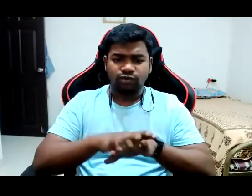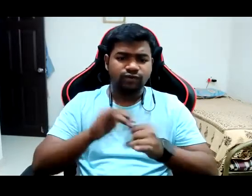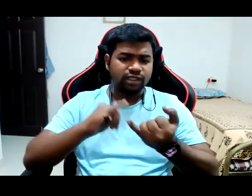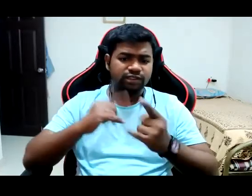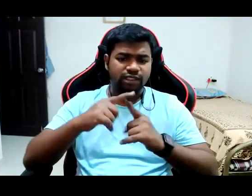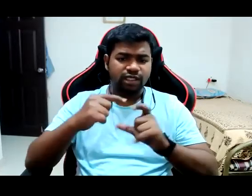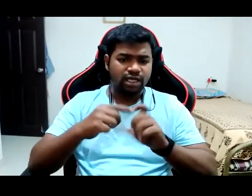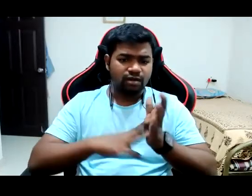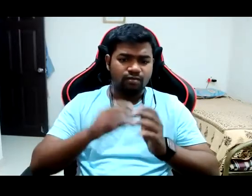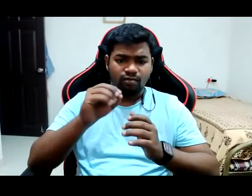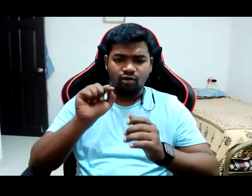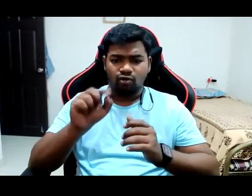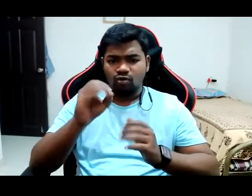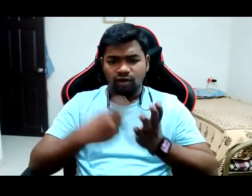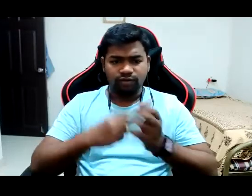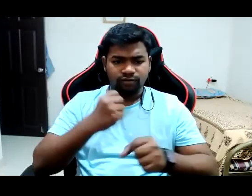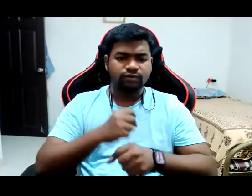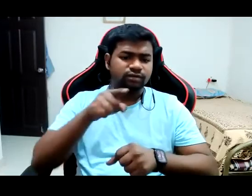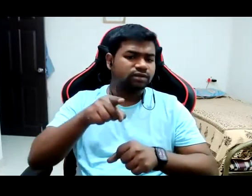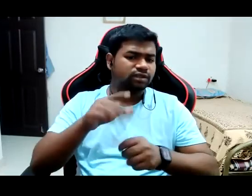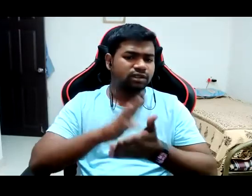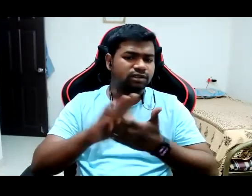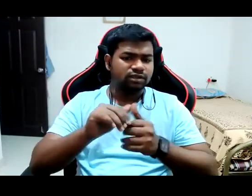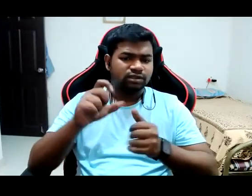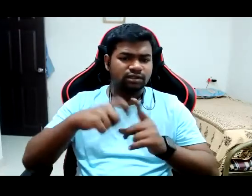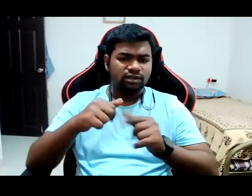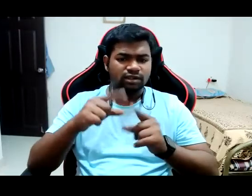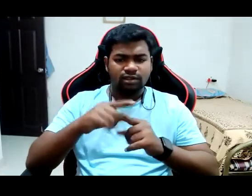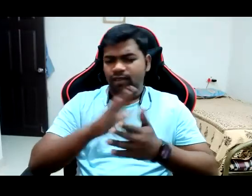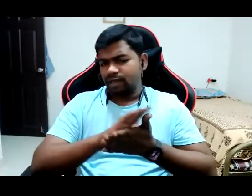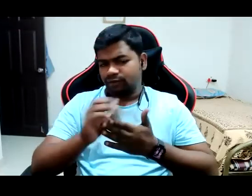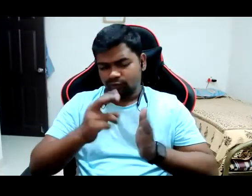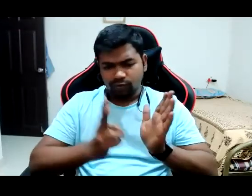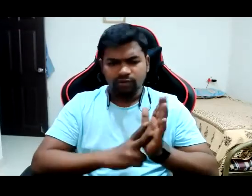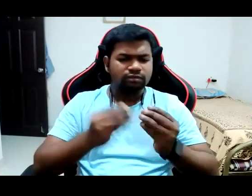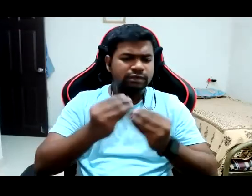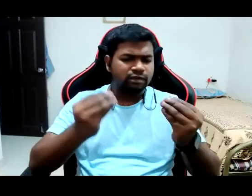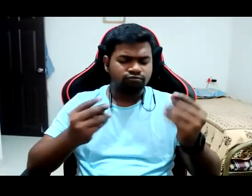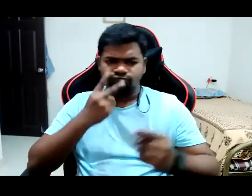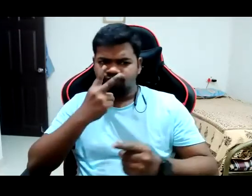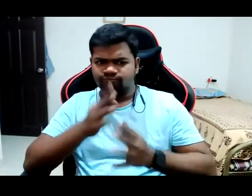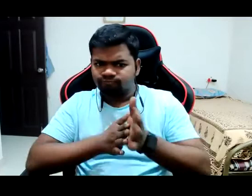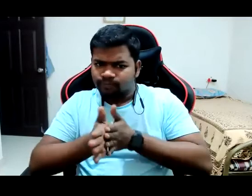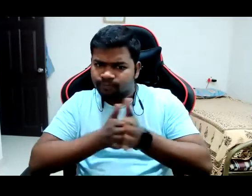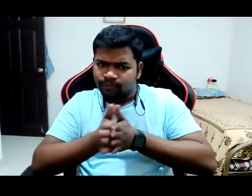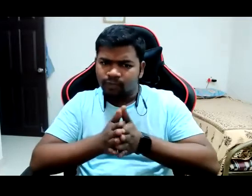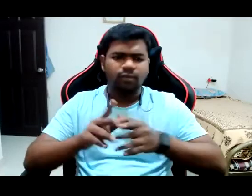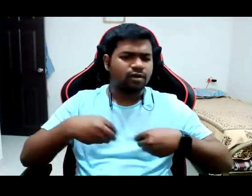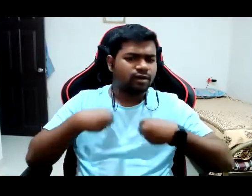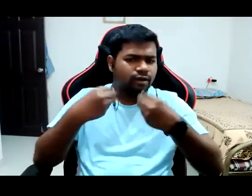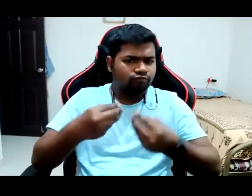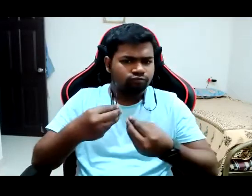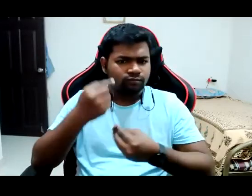from like the previous iterations of this hackathon. And so that might actually also be some sort of inspiration to kind of give you a sense